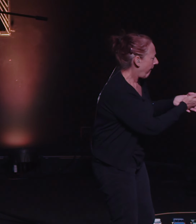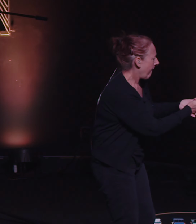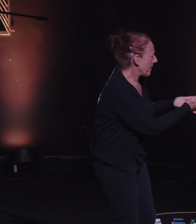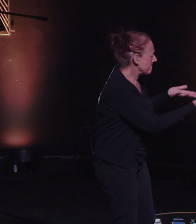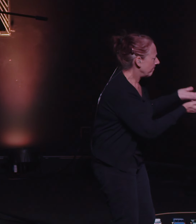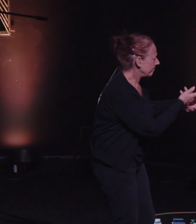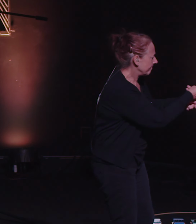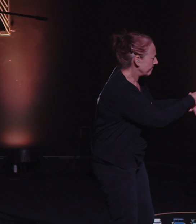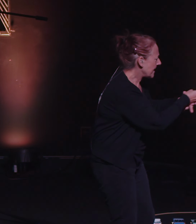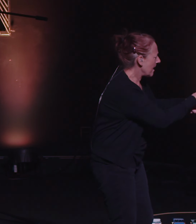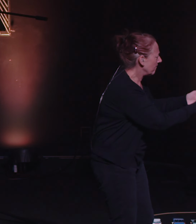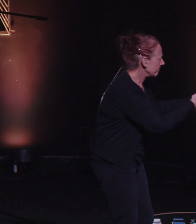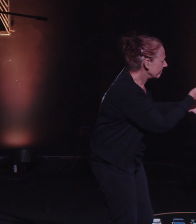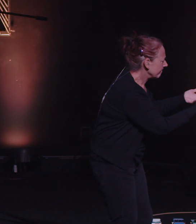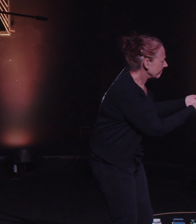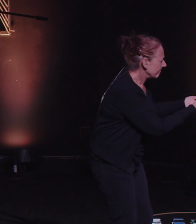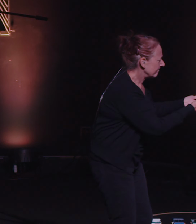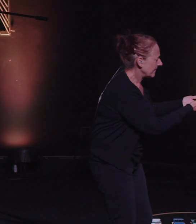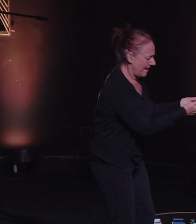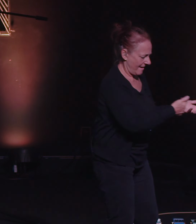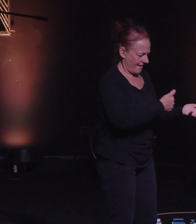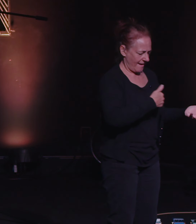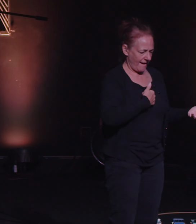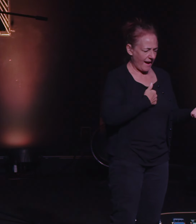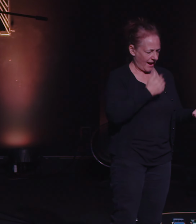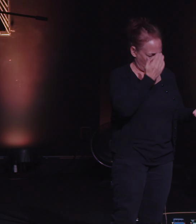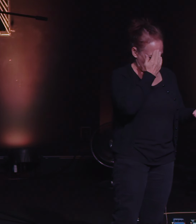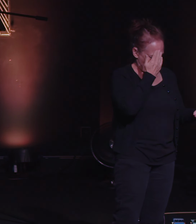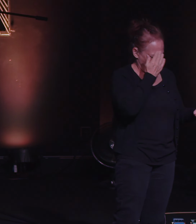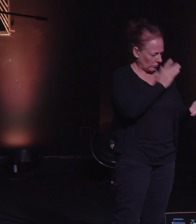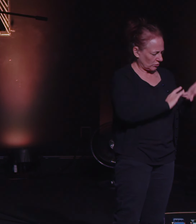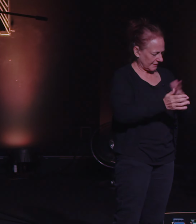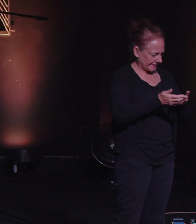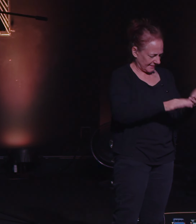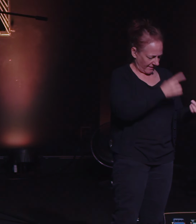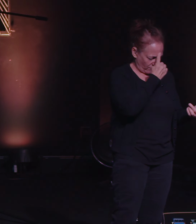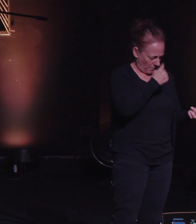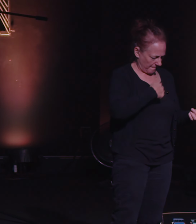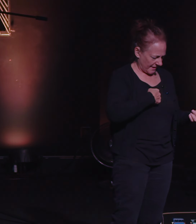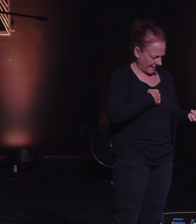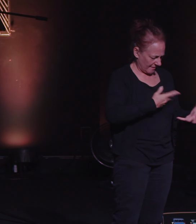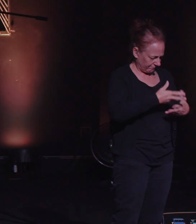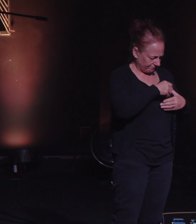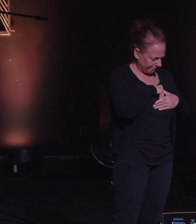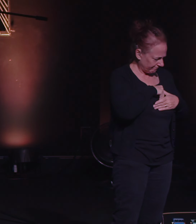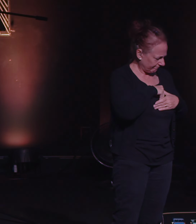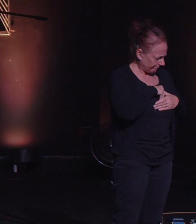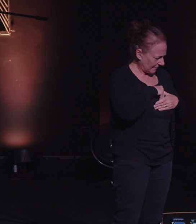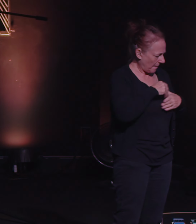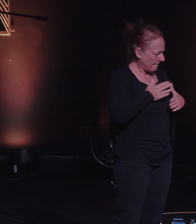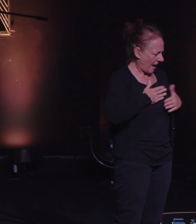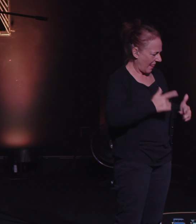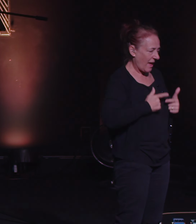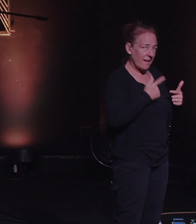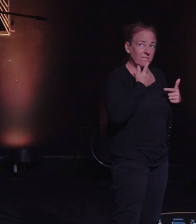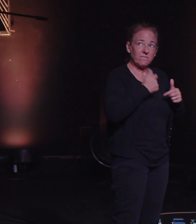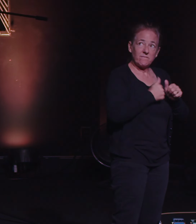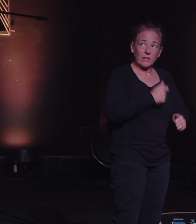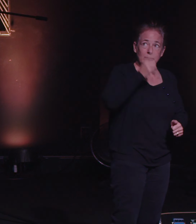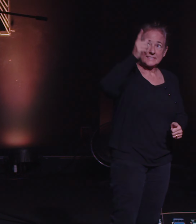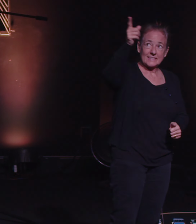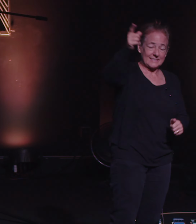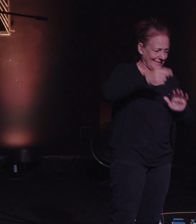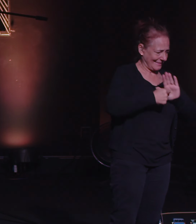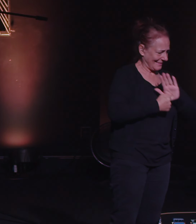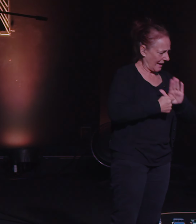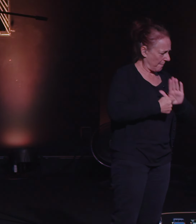deeply that Jesus came to die for them that I can't help but share that good news with them. Is that what my life says? I believe